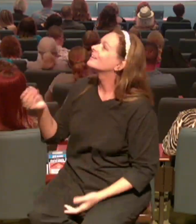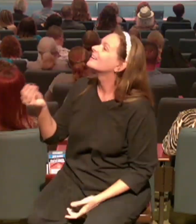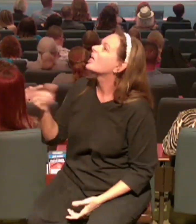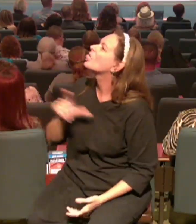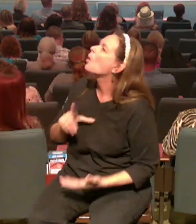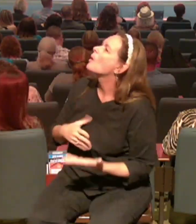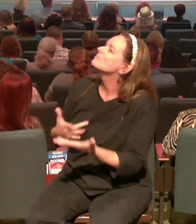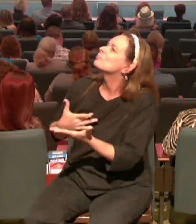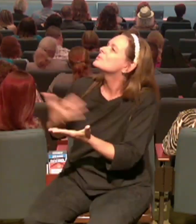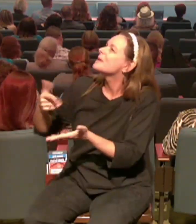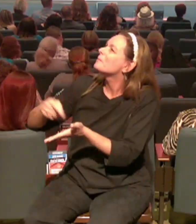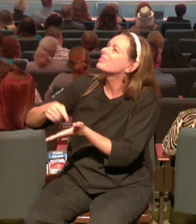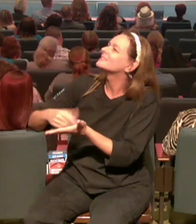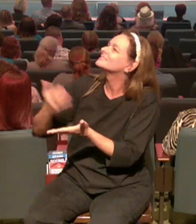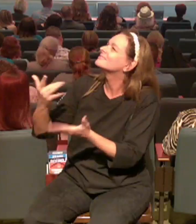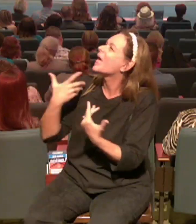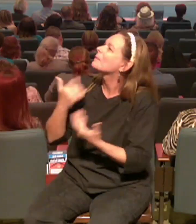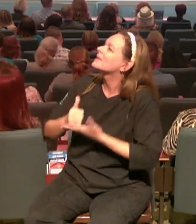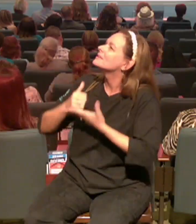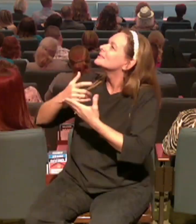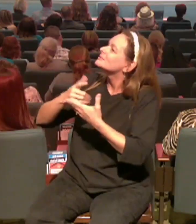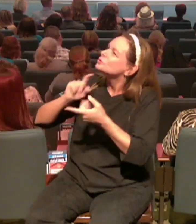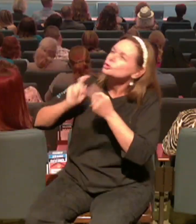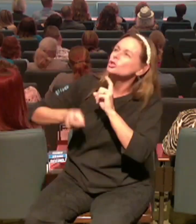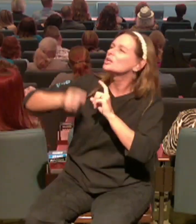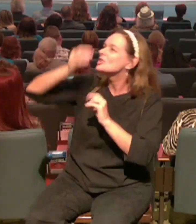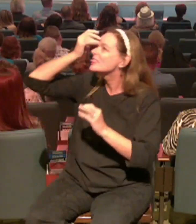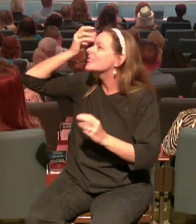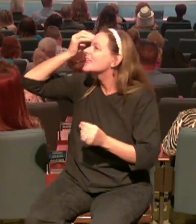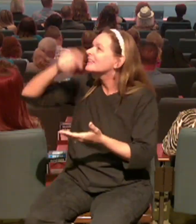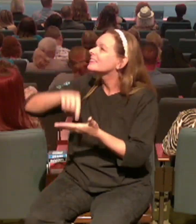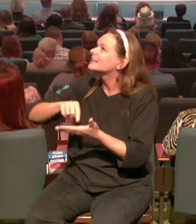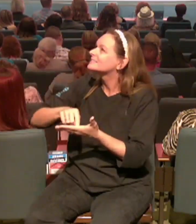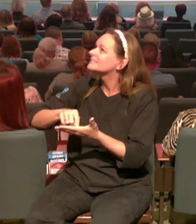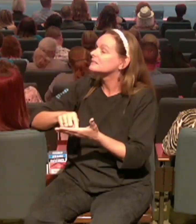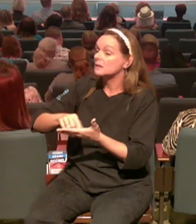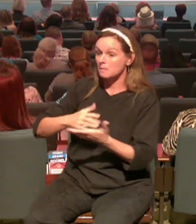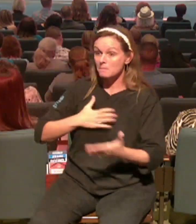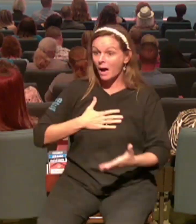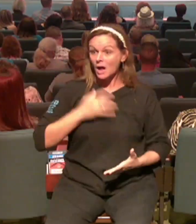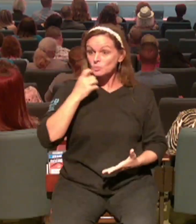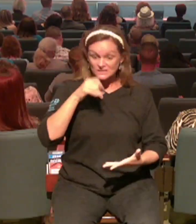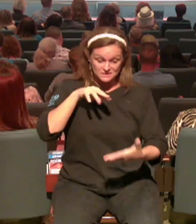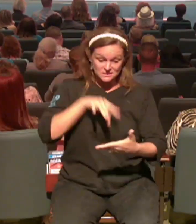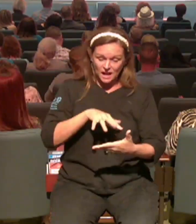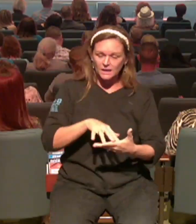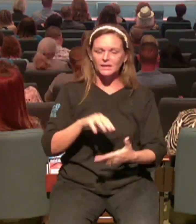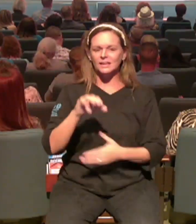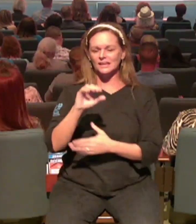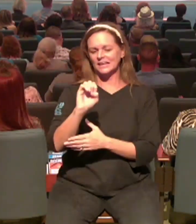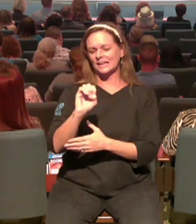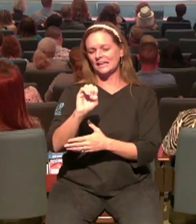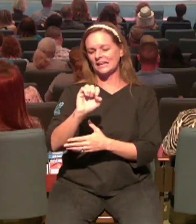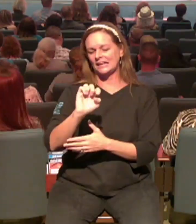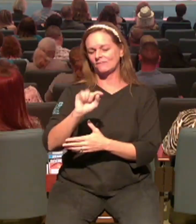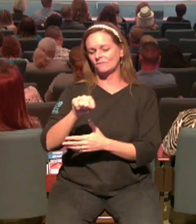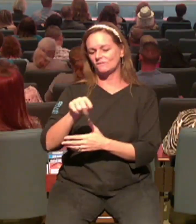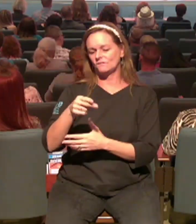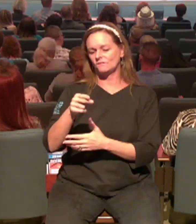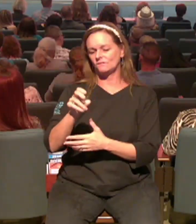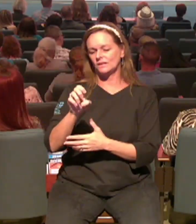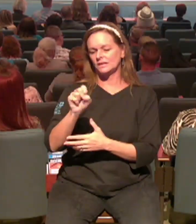is a passage that if you've been around church very long, you may know it. It's Ephesians chapter 2. Let me read a few verses here. This is what the Lord